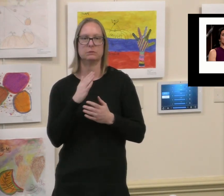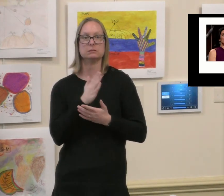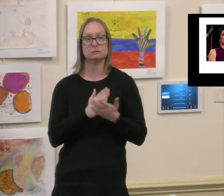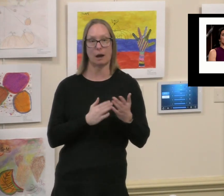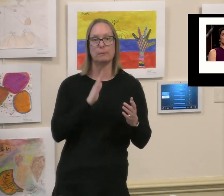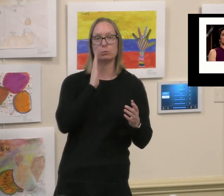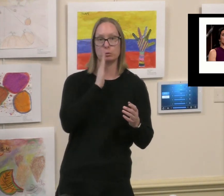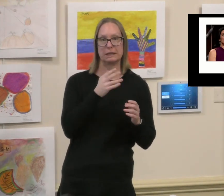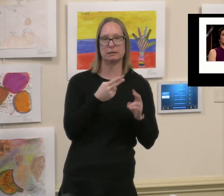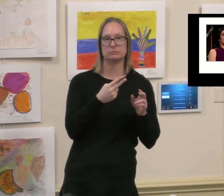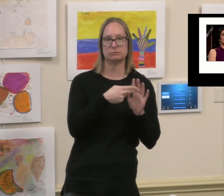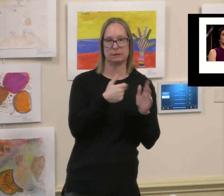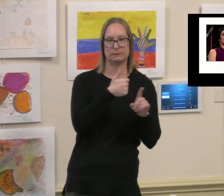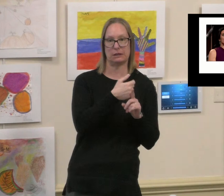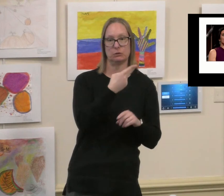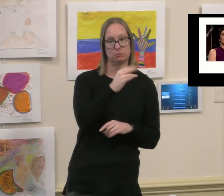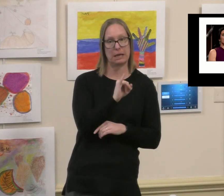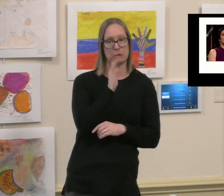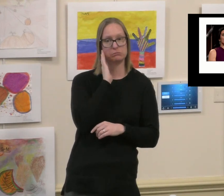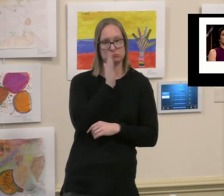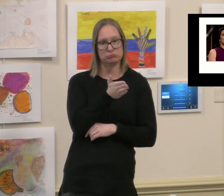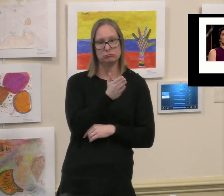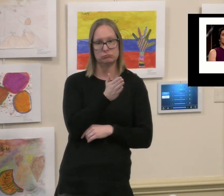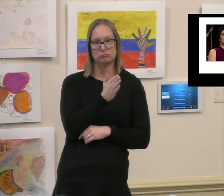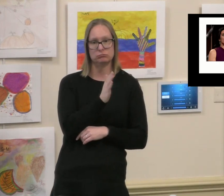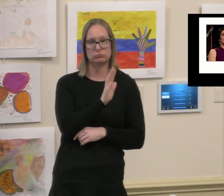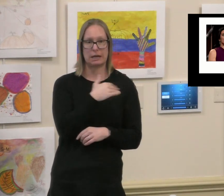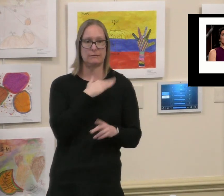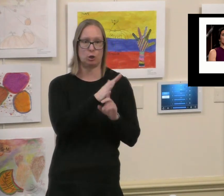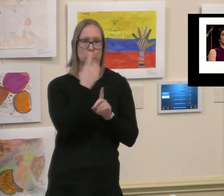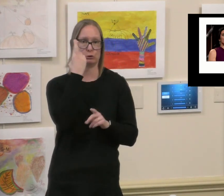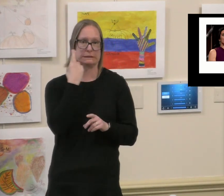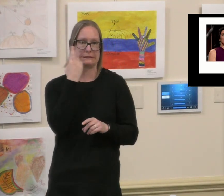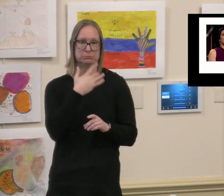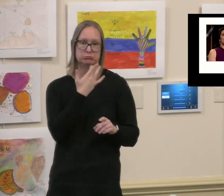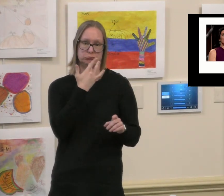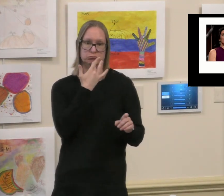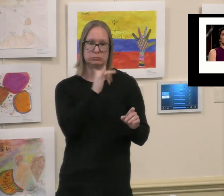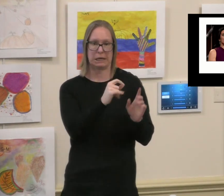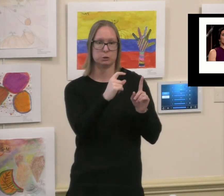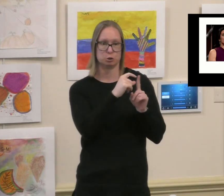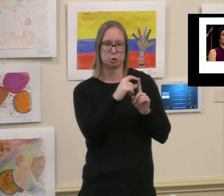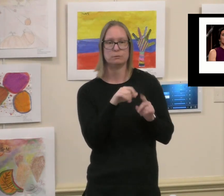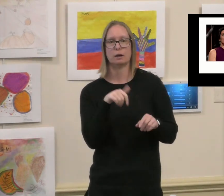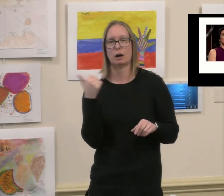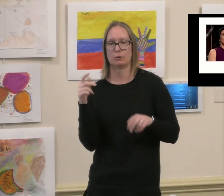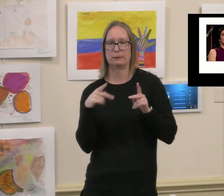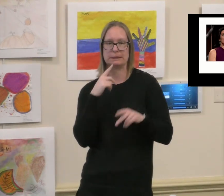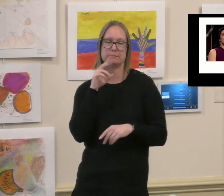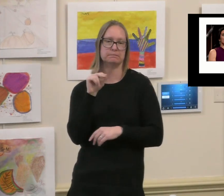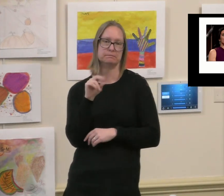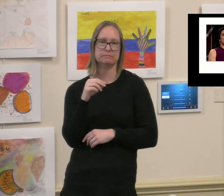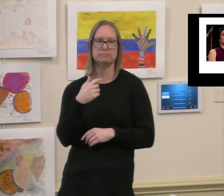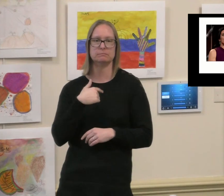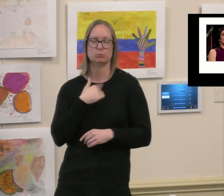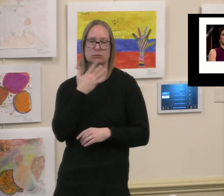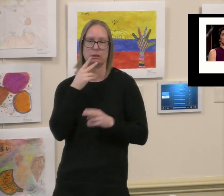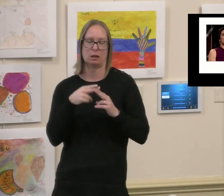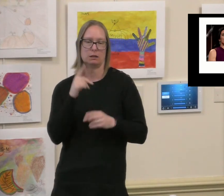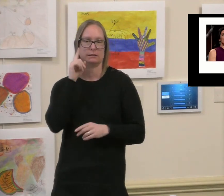And I'm just one person, but there are others who probably feel the same. However, there are some people who may call themselves hearing impaired for their own